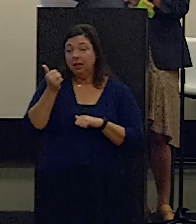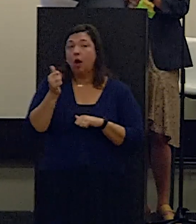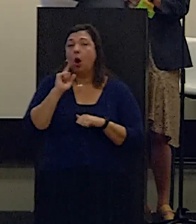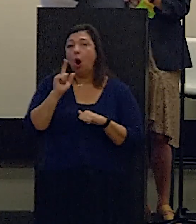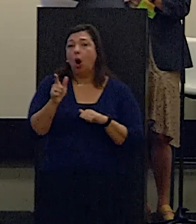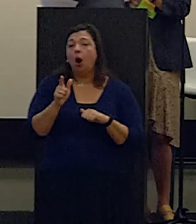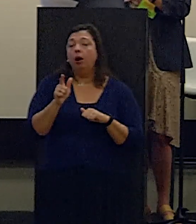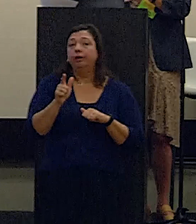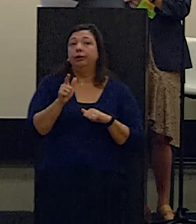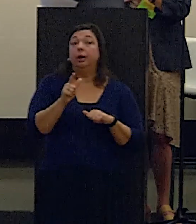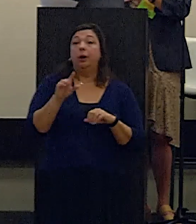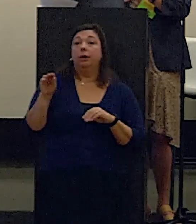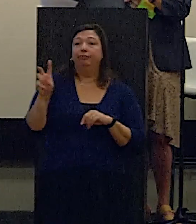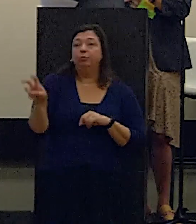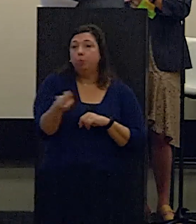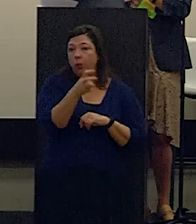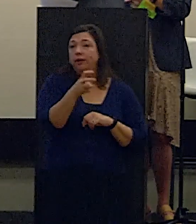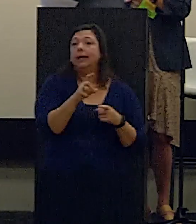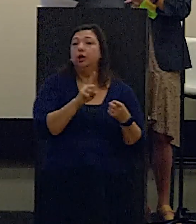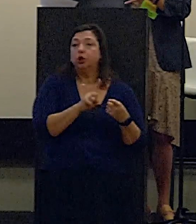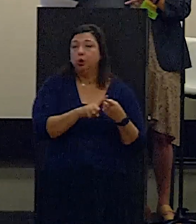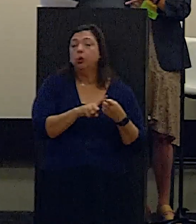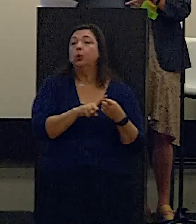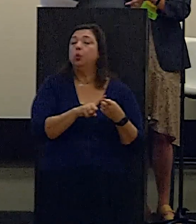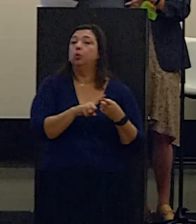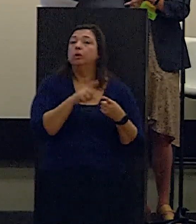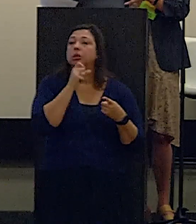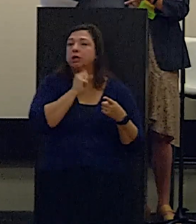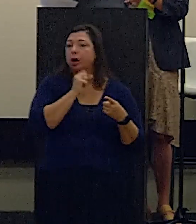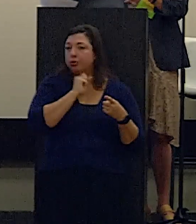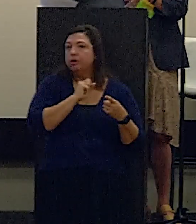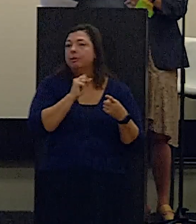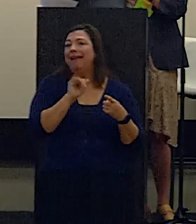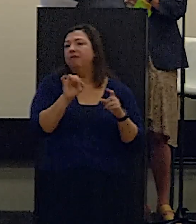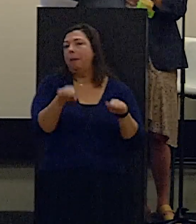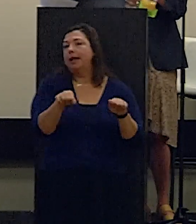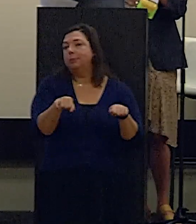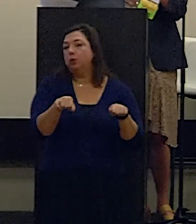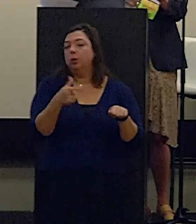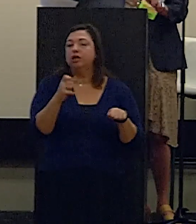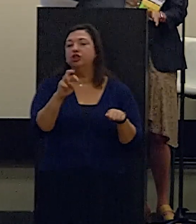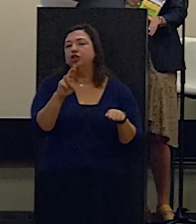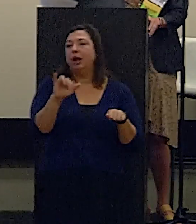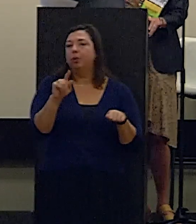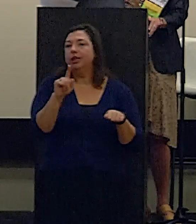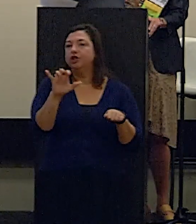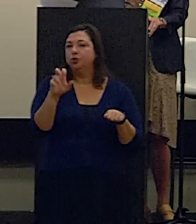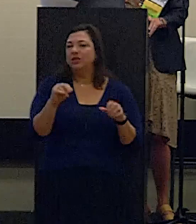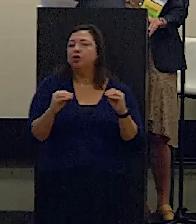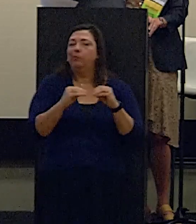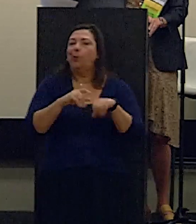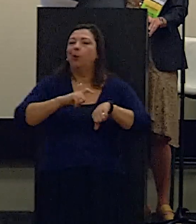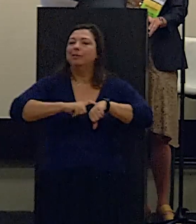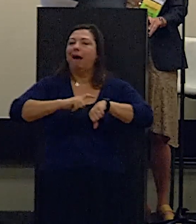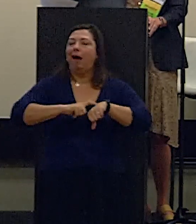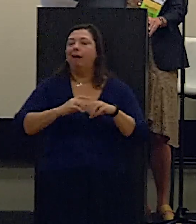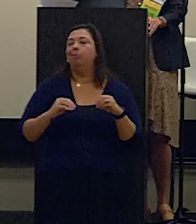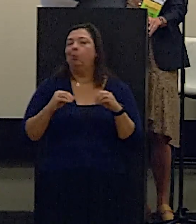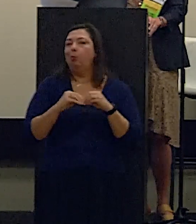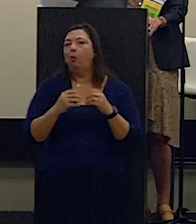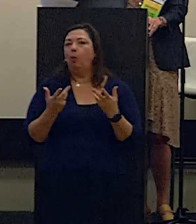moving their older patients to geriatricians if possible, because geriatricians can give more time. They do